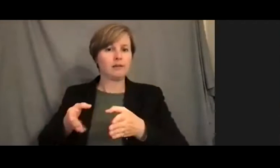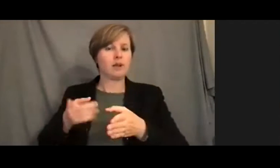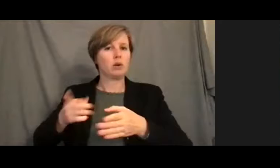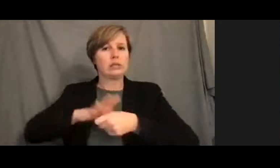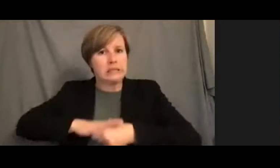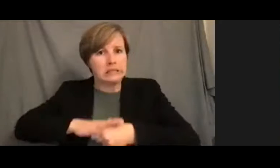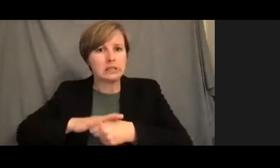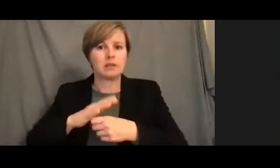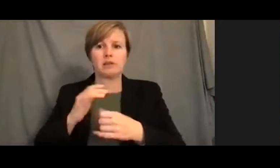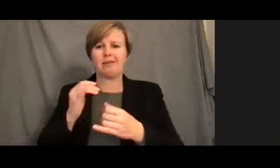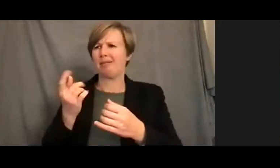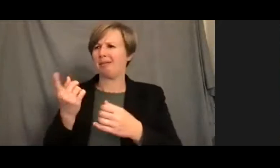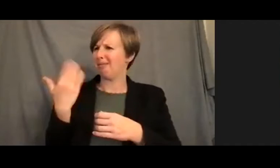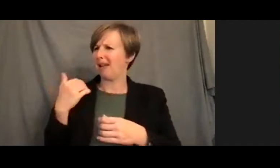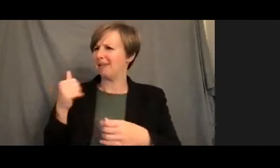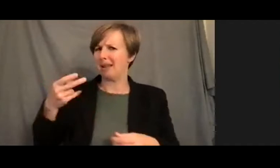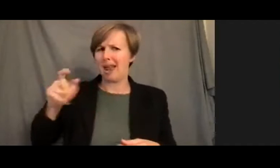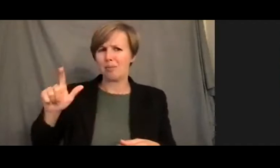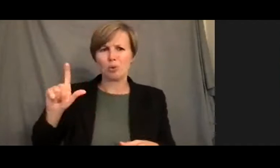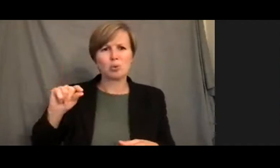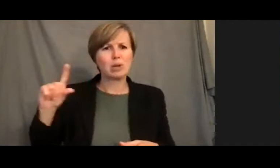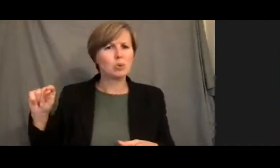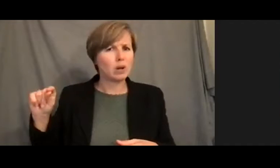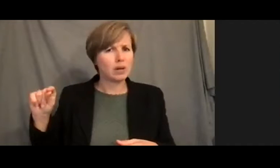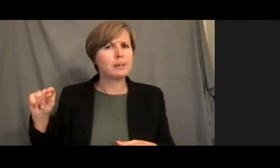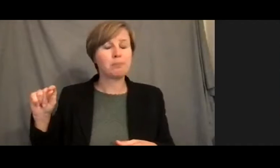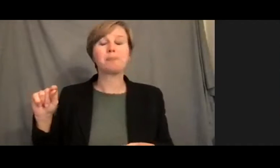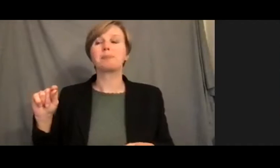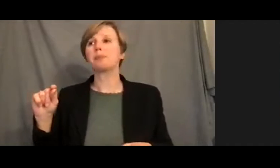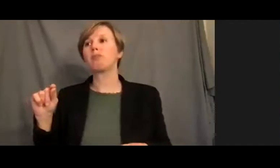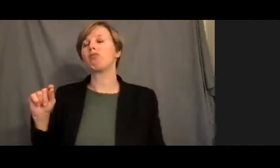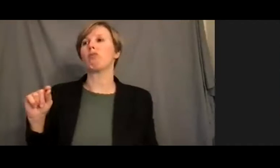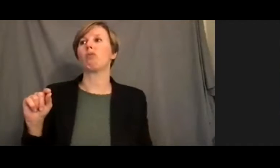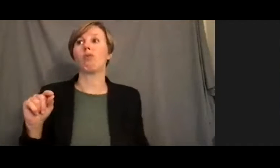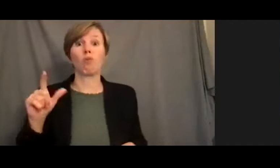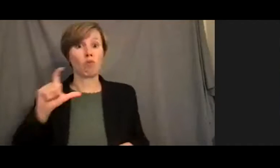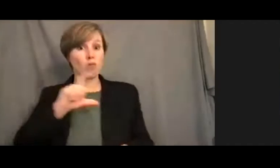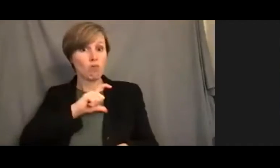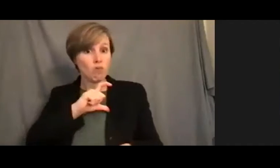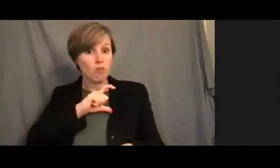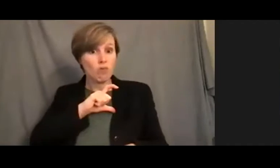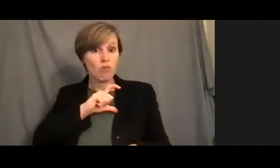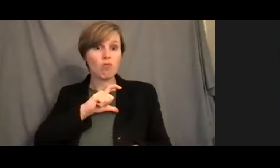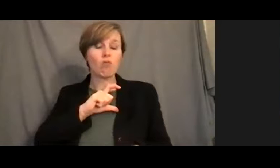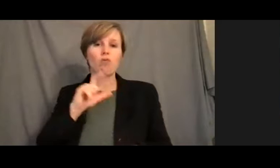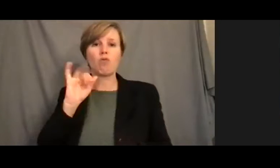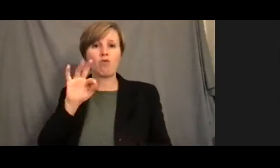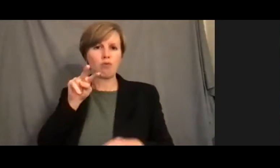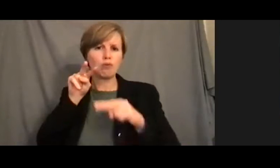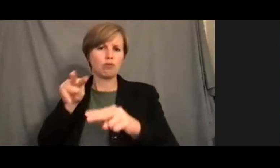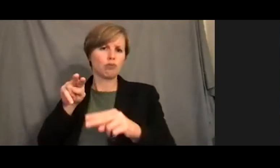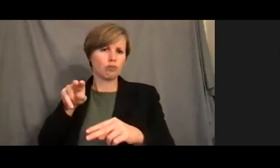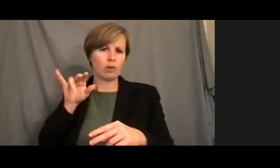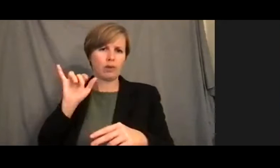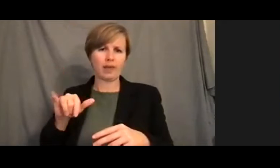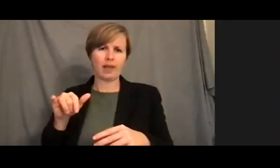was last April 2020, and the police. If you watch one of the